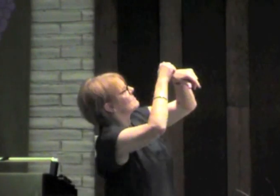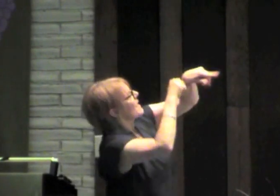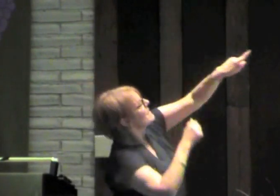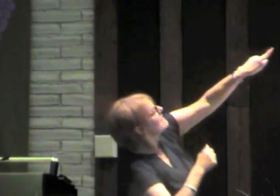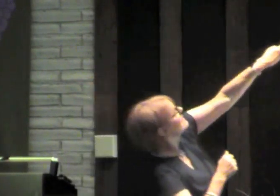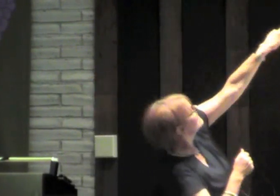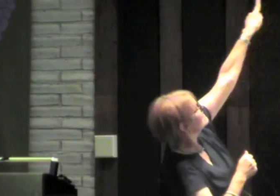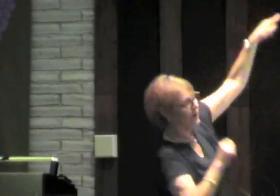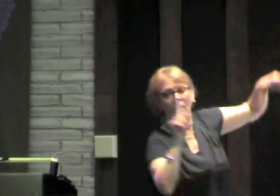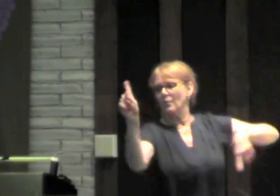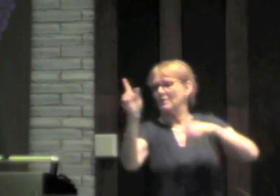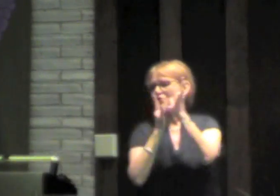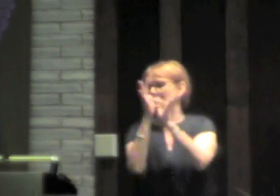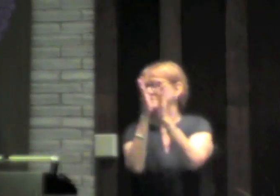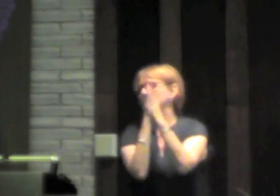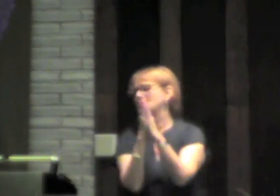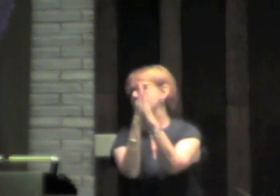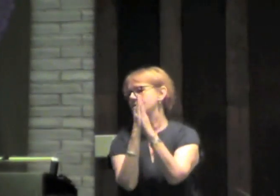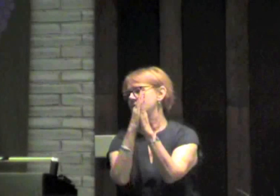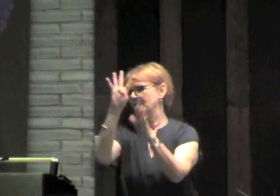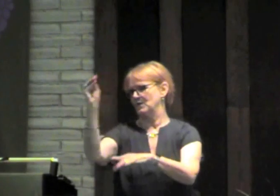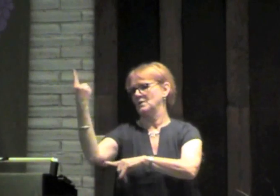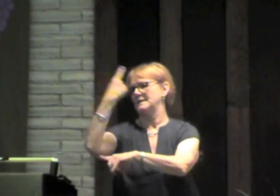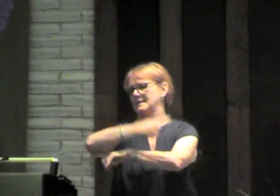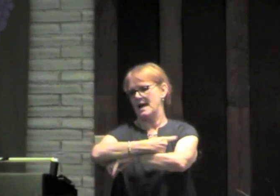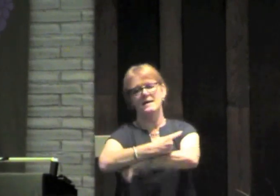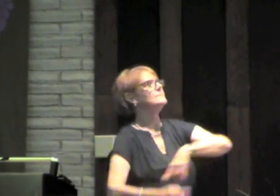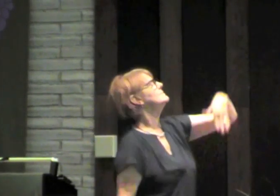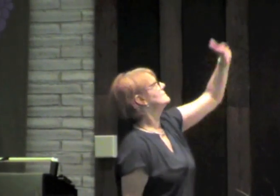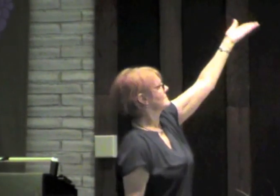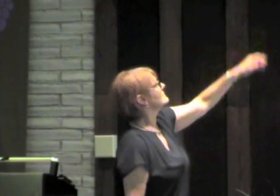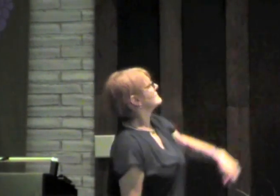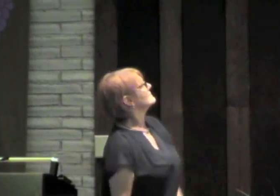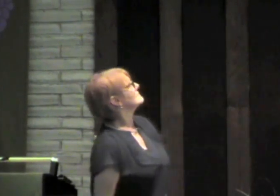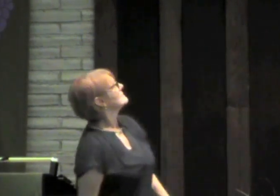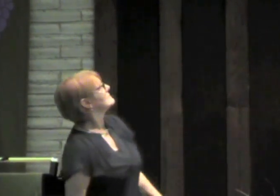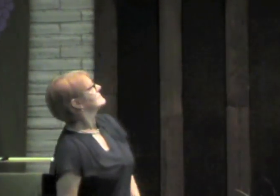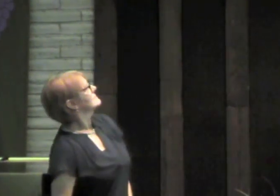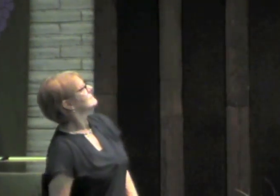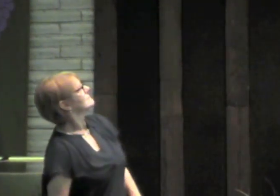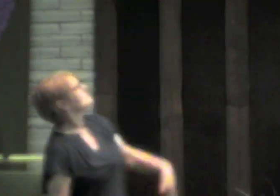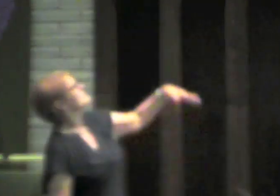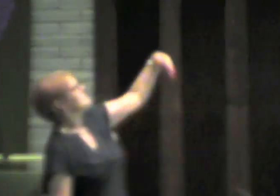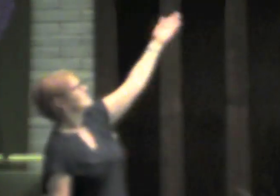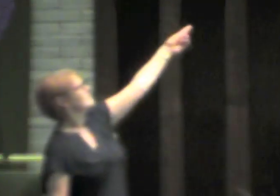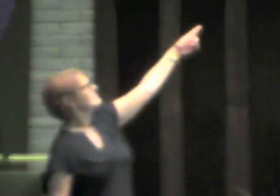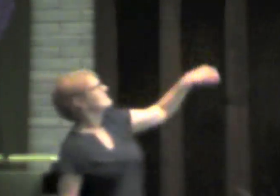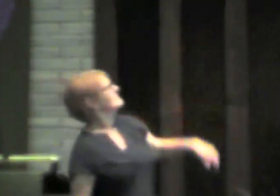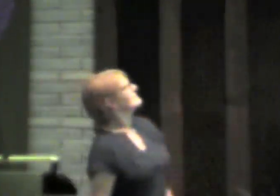And here we are, we came up to the very top where Jesus had prayed during his 40-day fast. And next